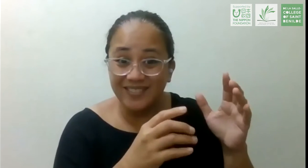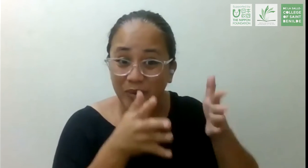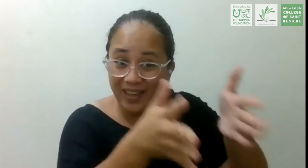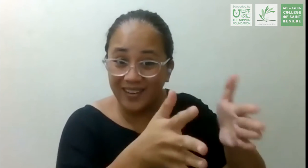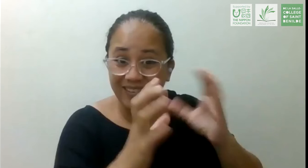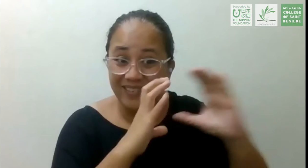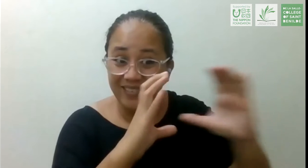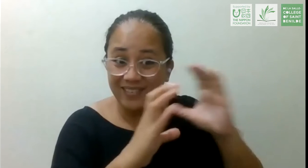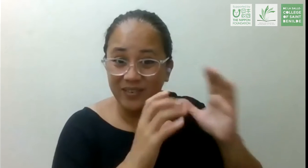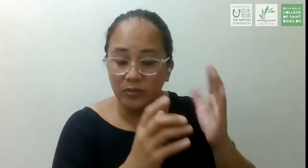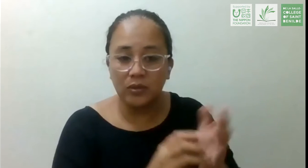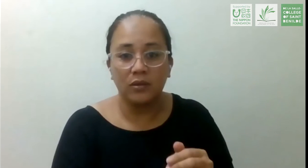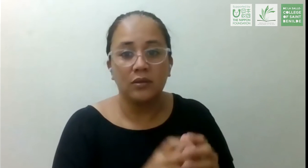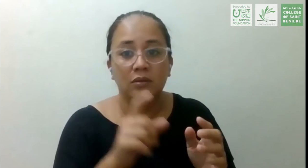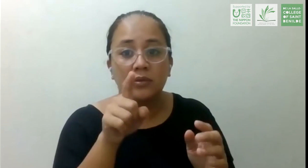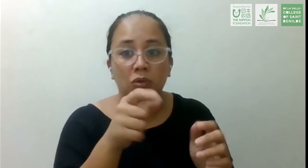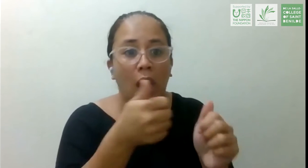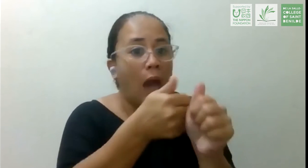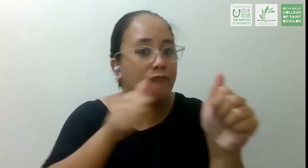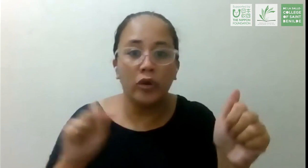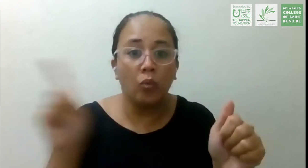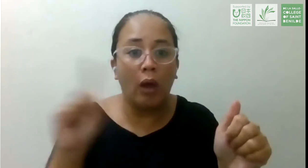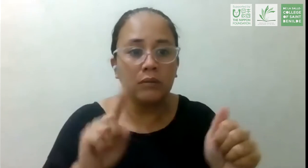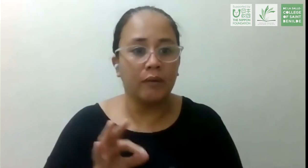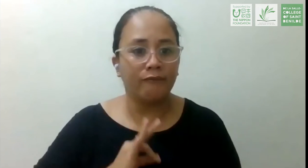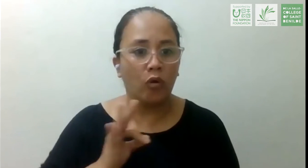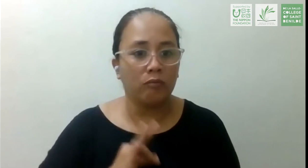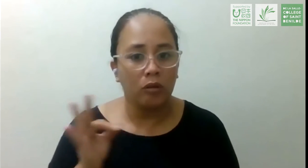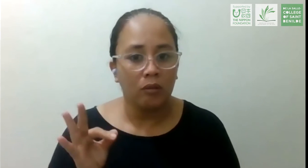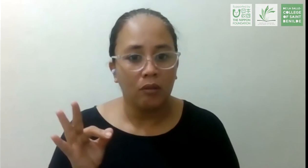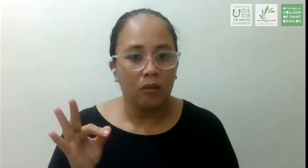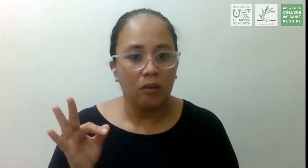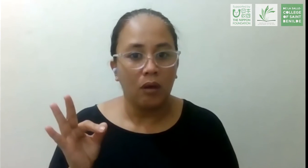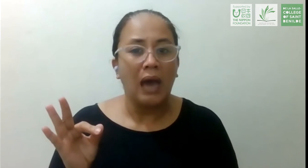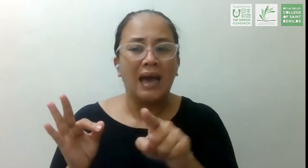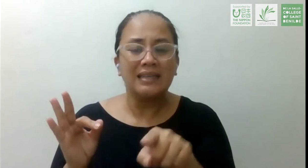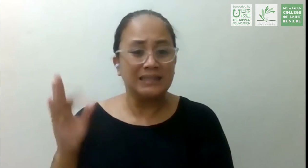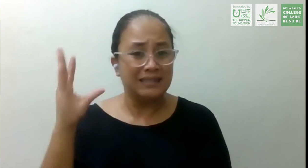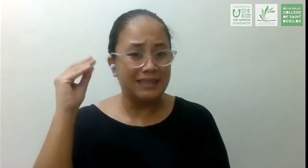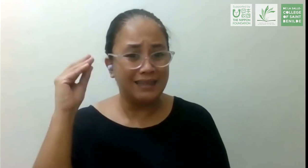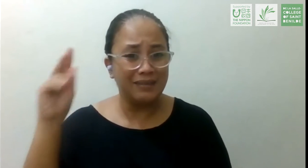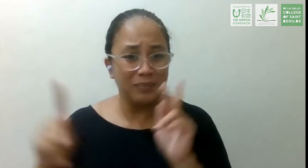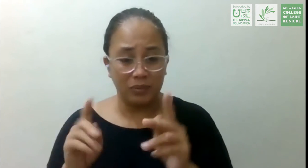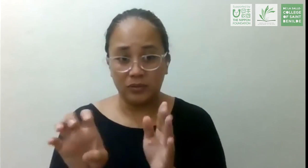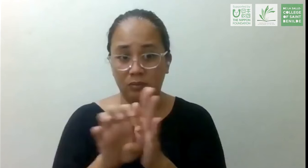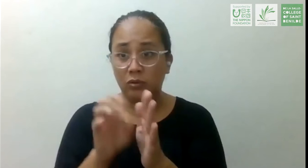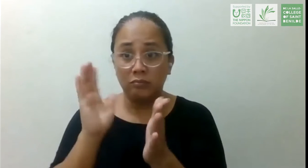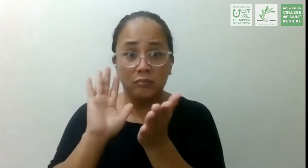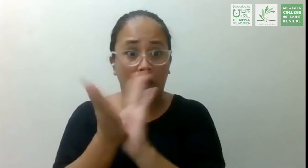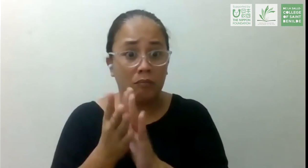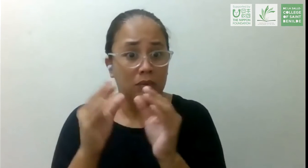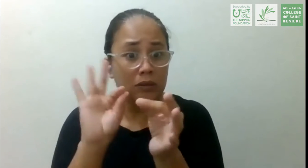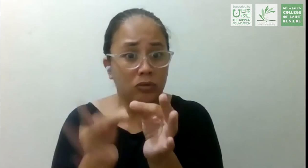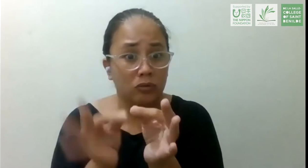So you want to avoid formal signing. You want the hearing people, especially if they're going to be interpreters,